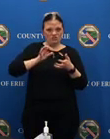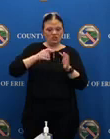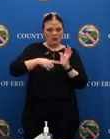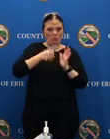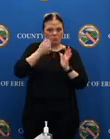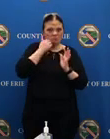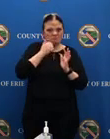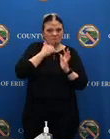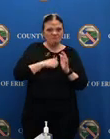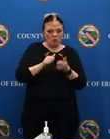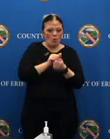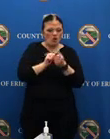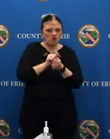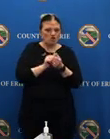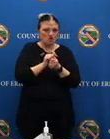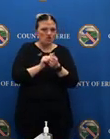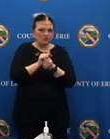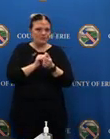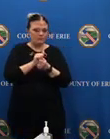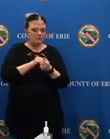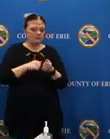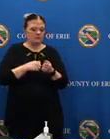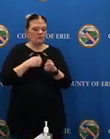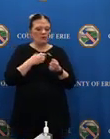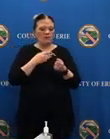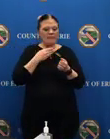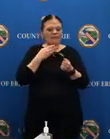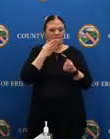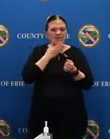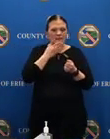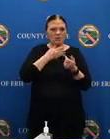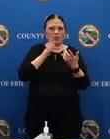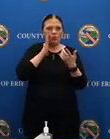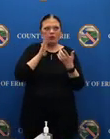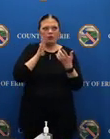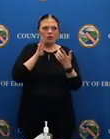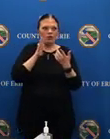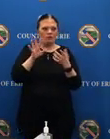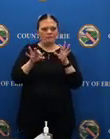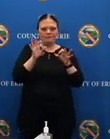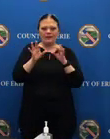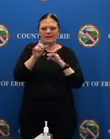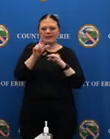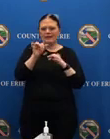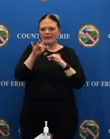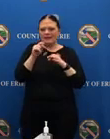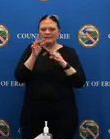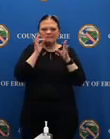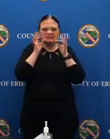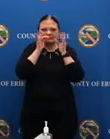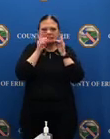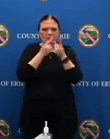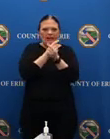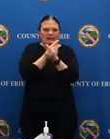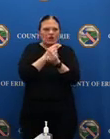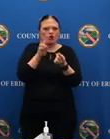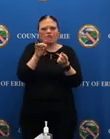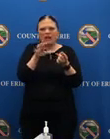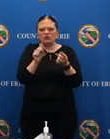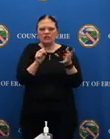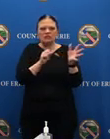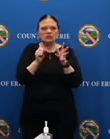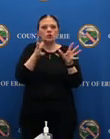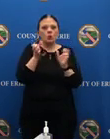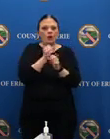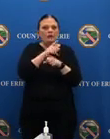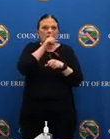because remember, the fabric is going to pick up, it picks up lint, it also picks up bacteria and viruses, so